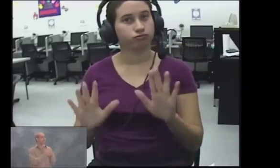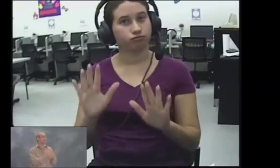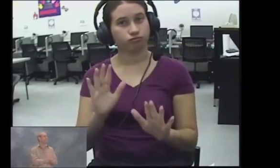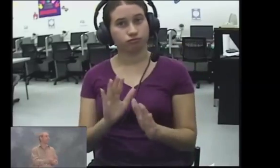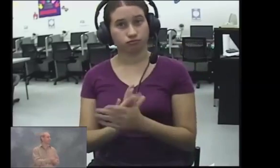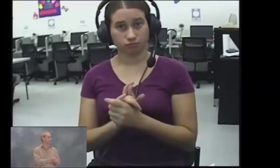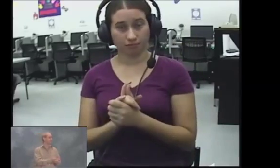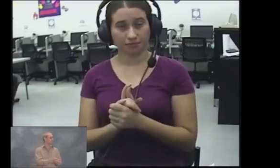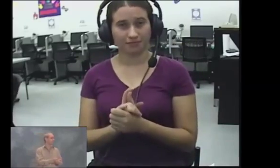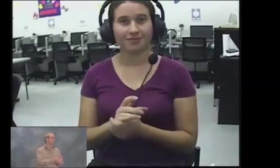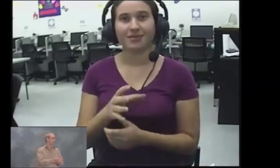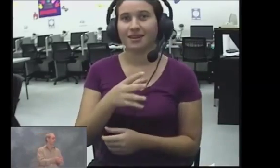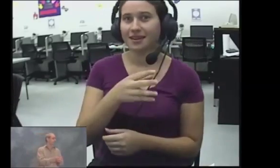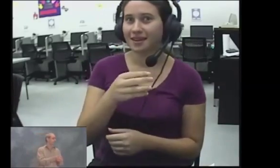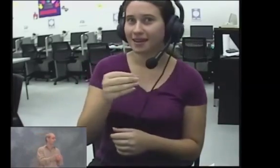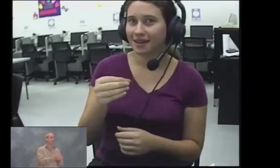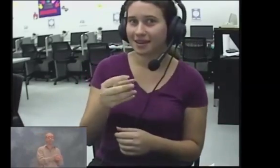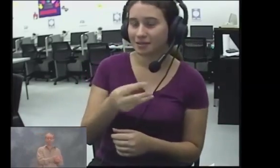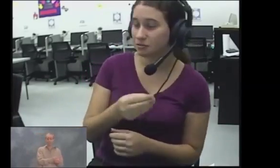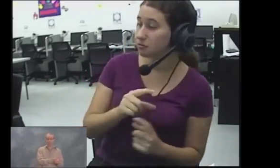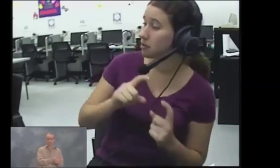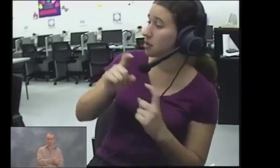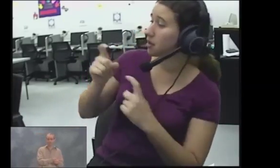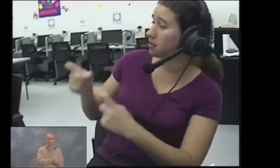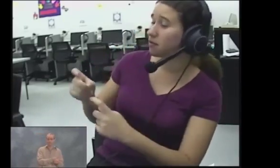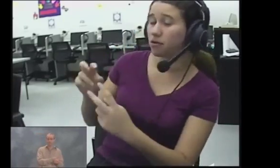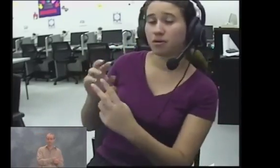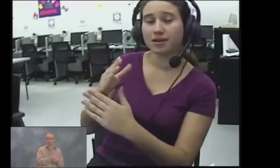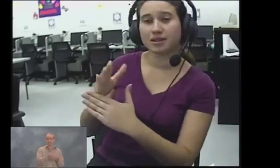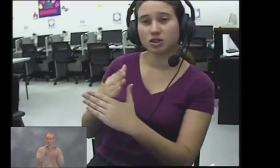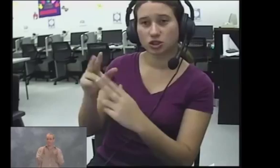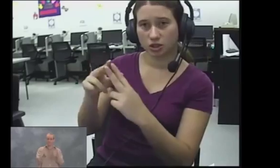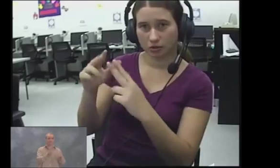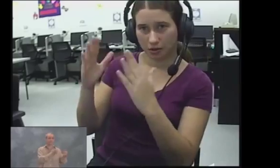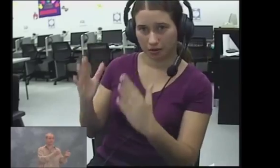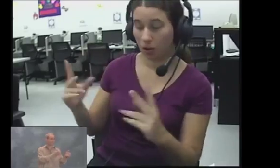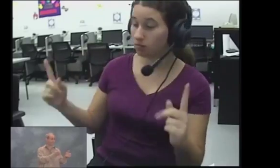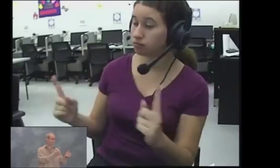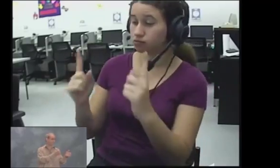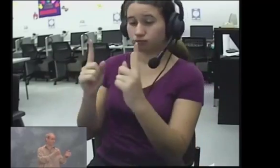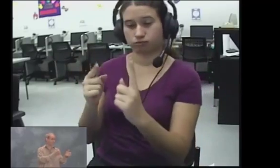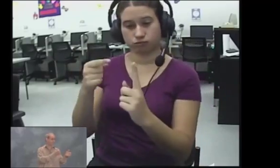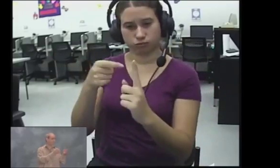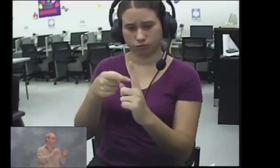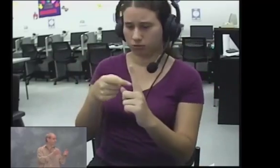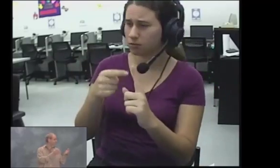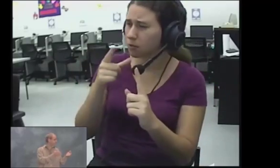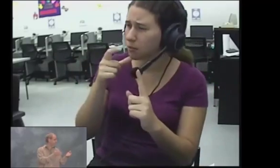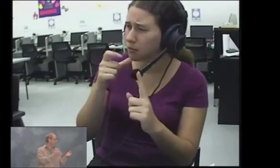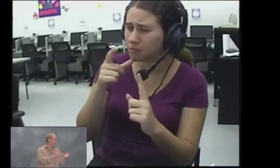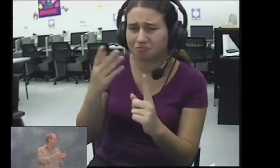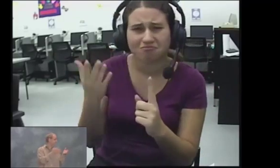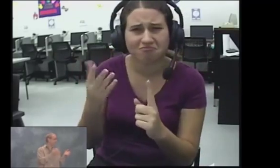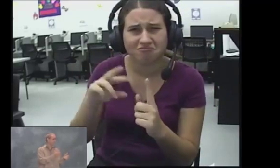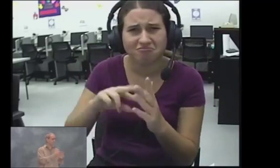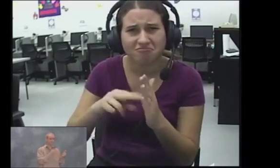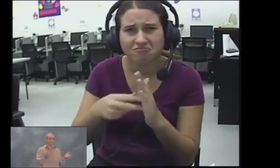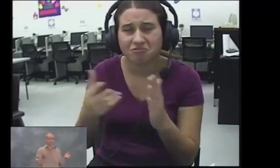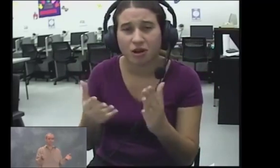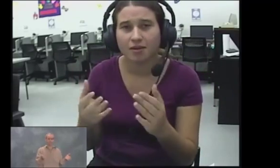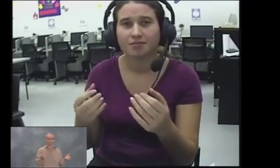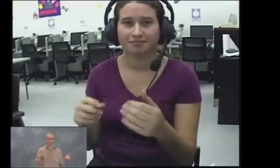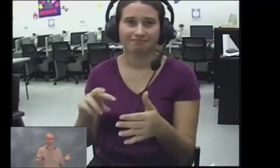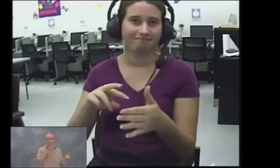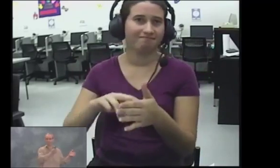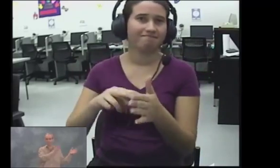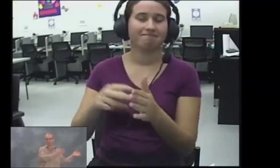would have assigned you a sharing partner. So you would have been linked up with somebody. Sharing partner, by the way, means the exact same thing